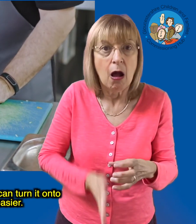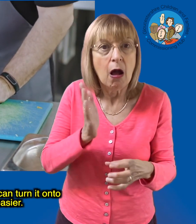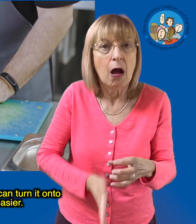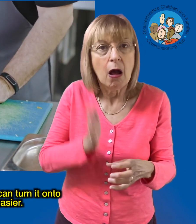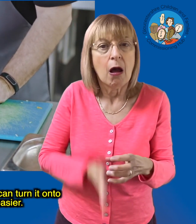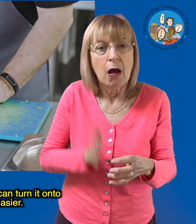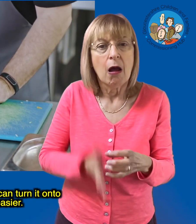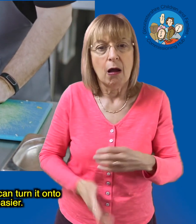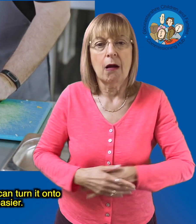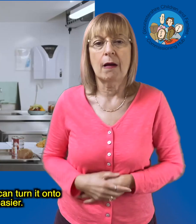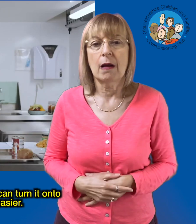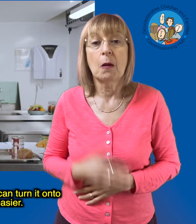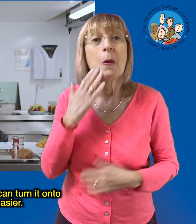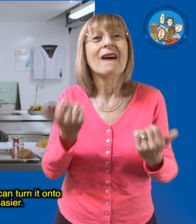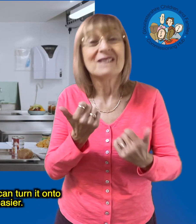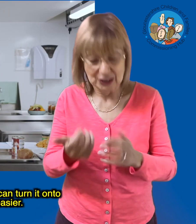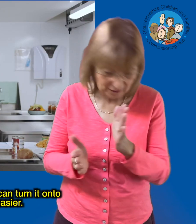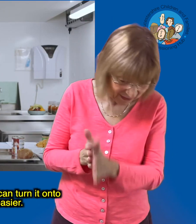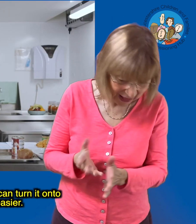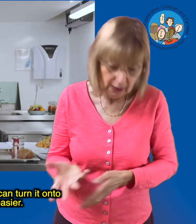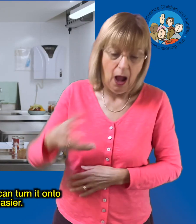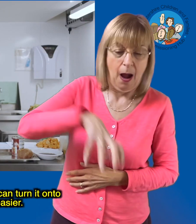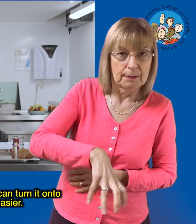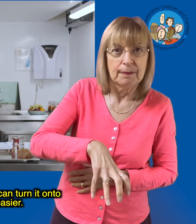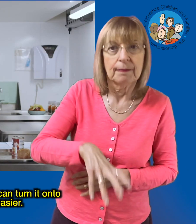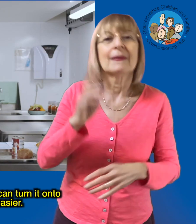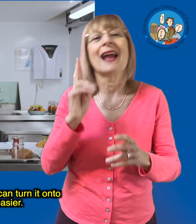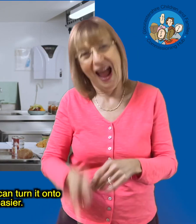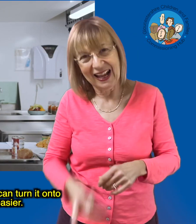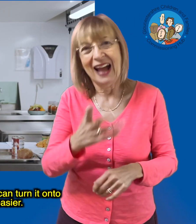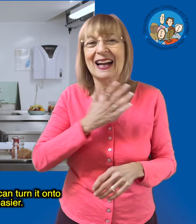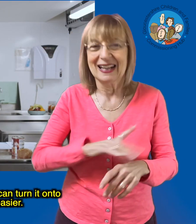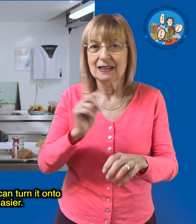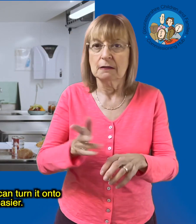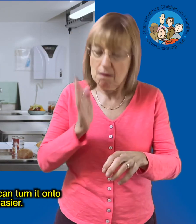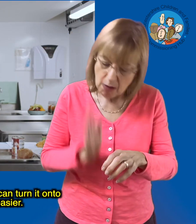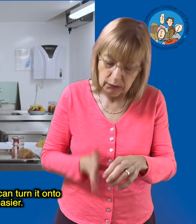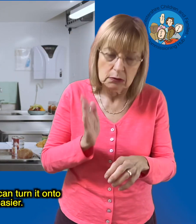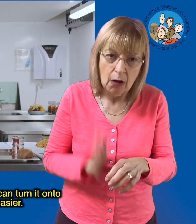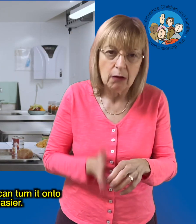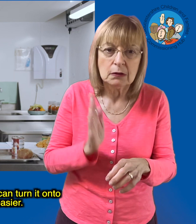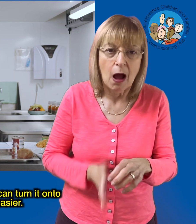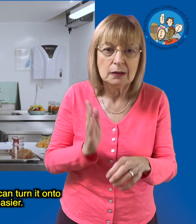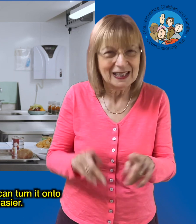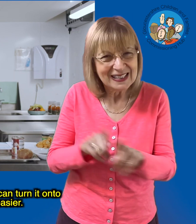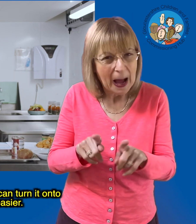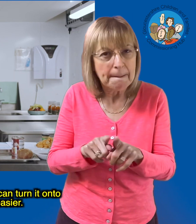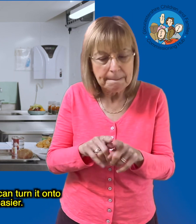Then after you've done a couple of slices, you can turn it onto the more larger flat side and you can cut